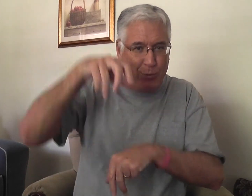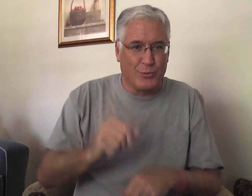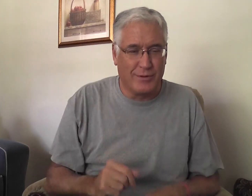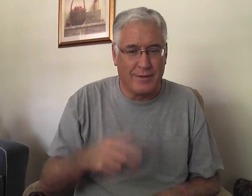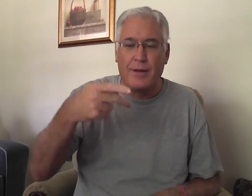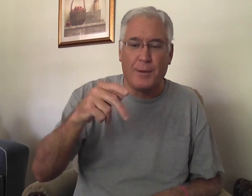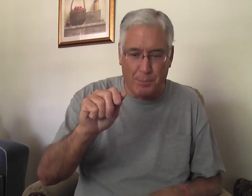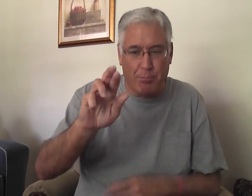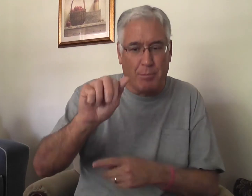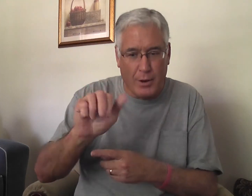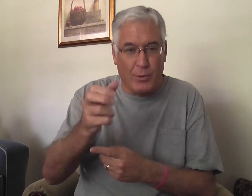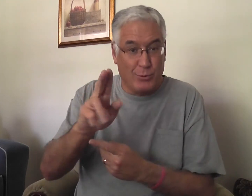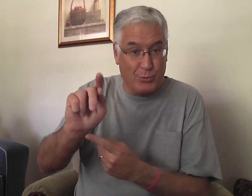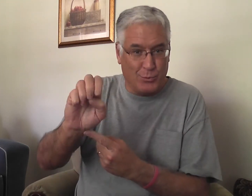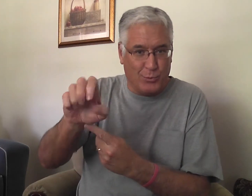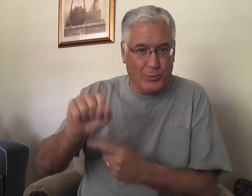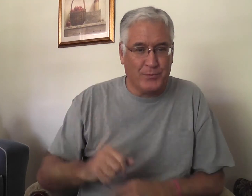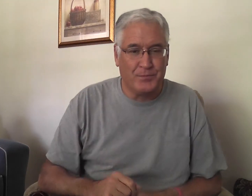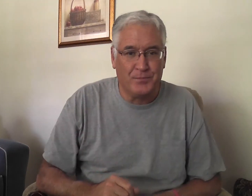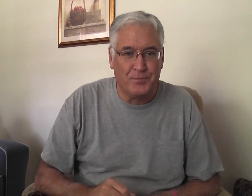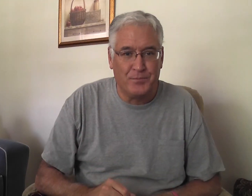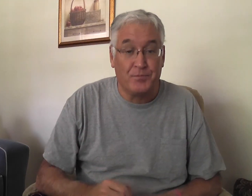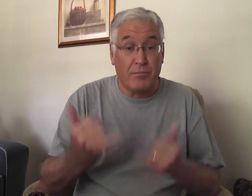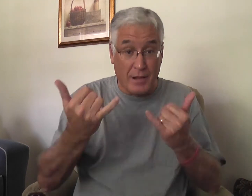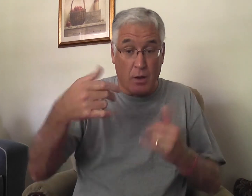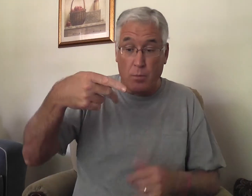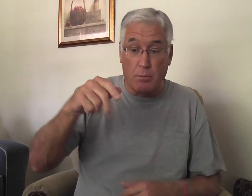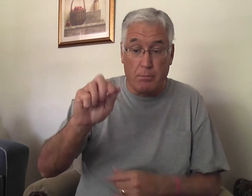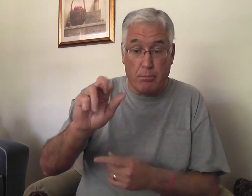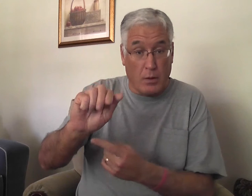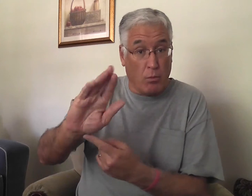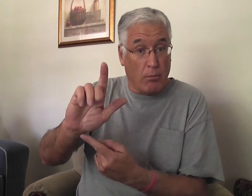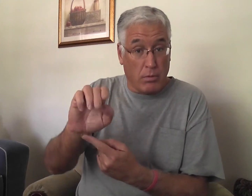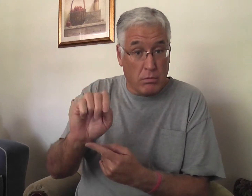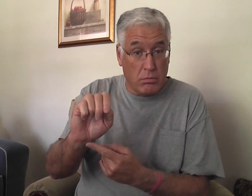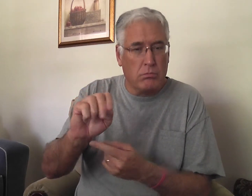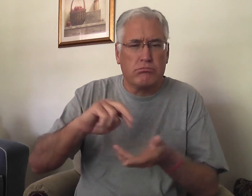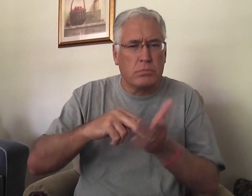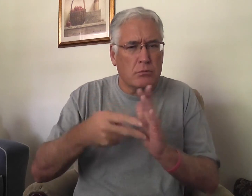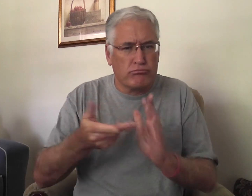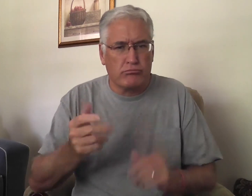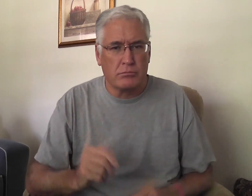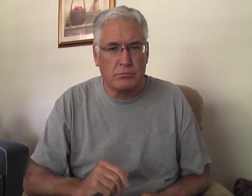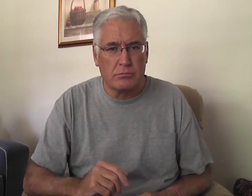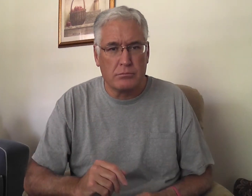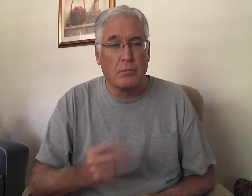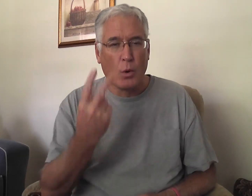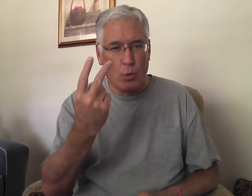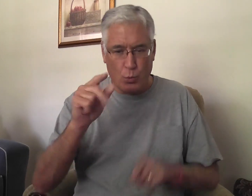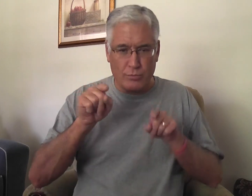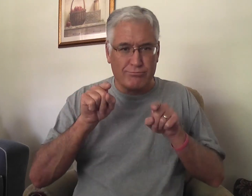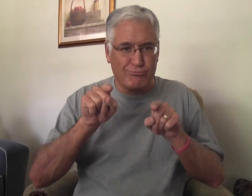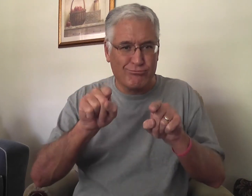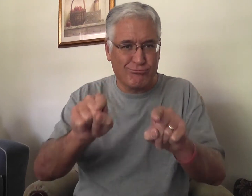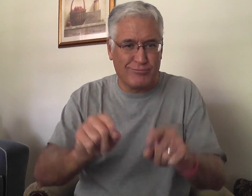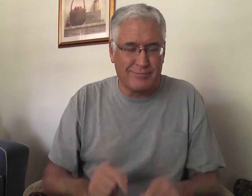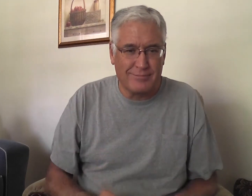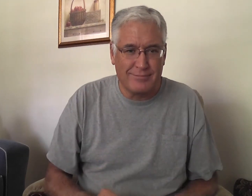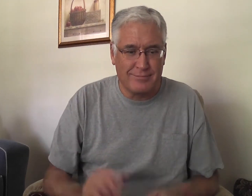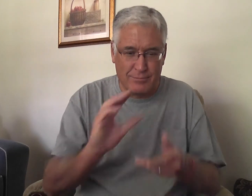front. So there are two parachutes. Now, in a parable, what does that mean? Well, it means